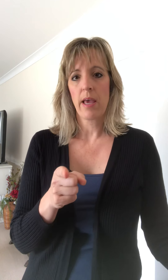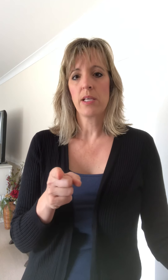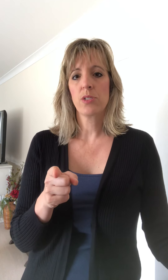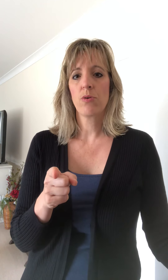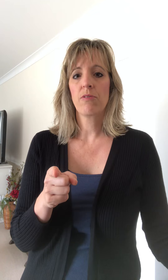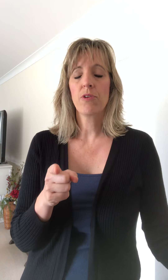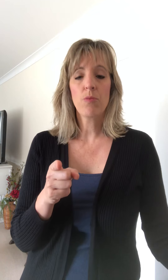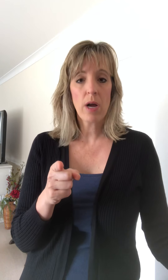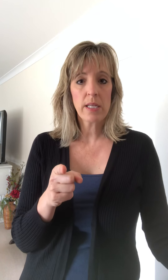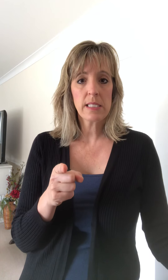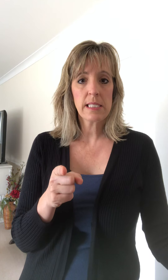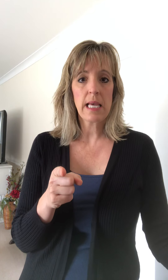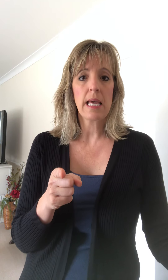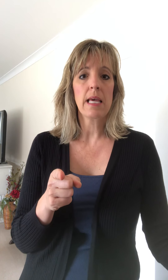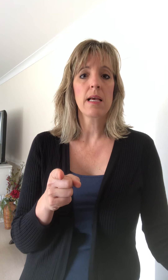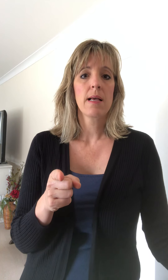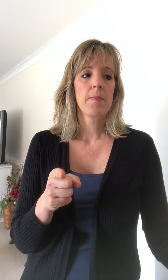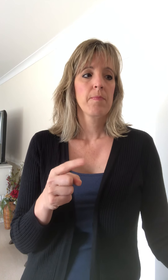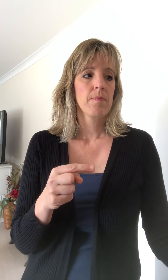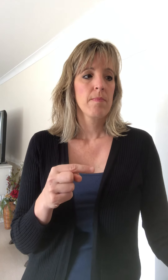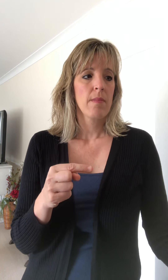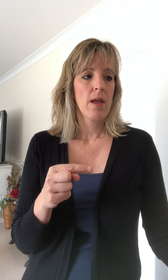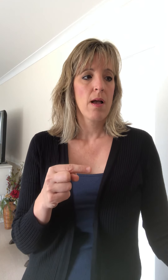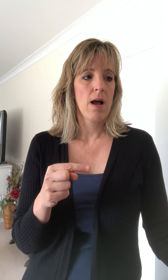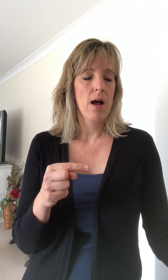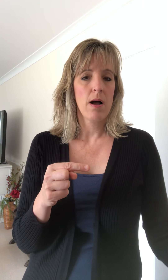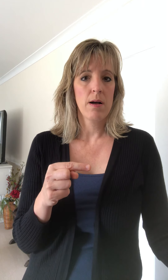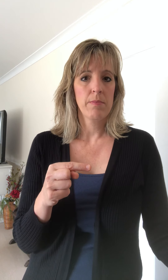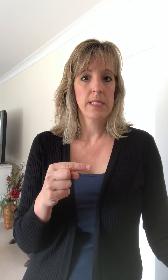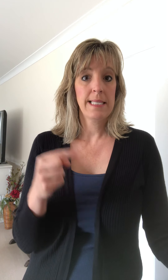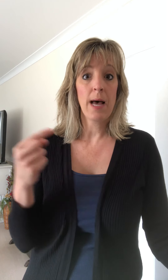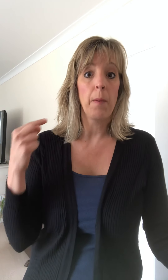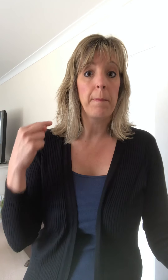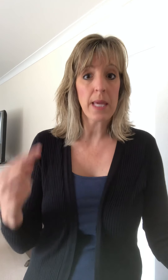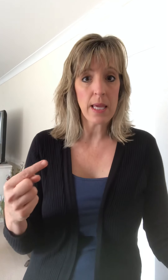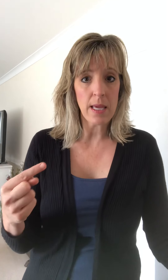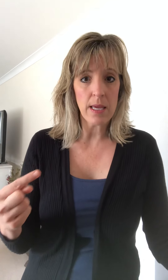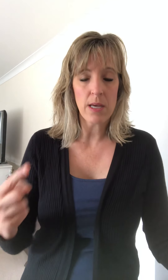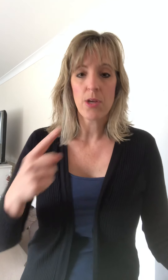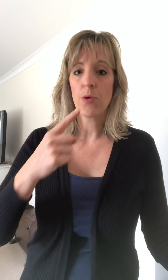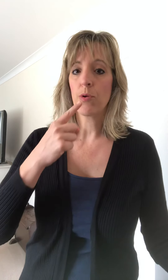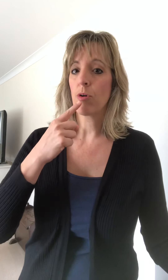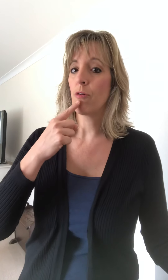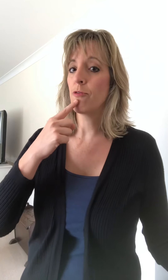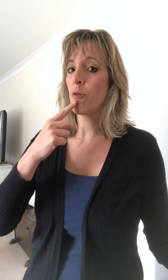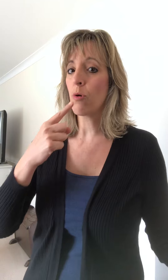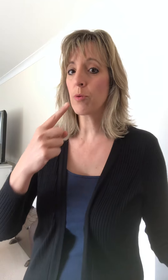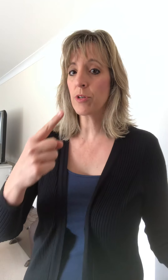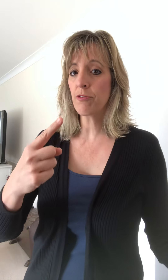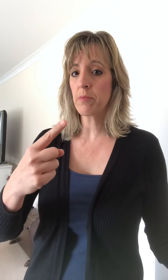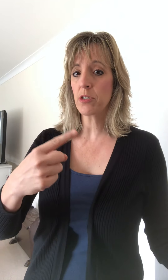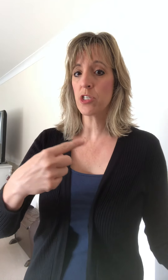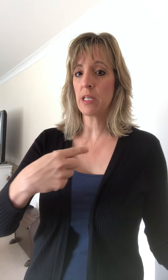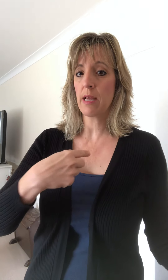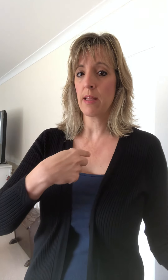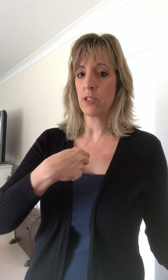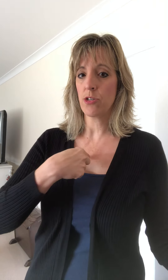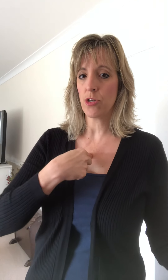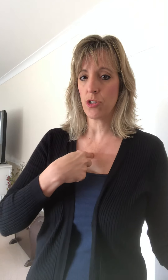Okay, so if you wanted to say, tell me, you would go forward from your chin and then to